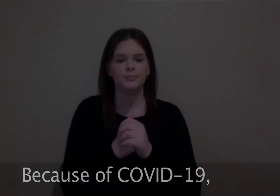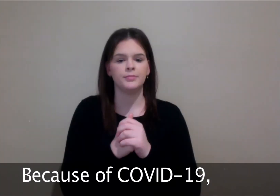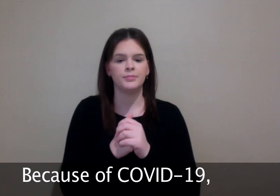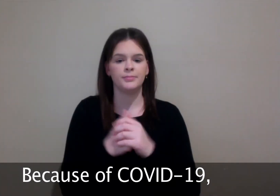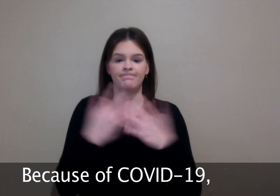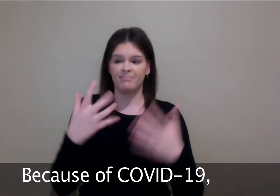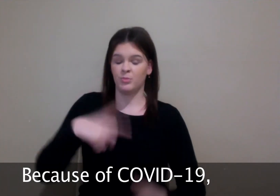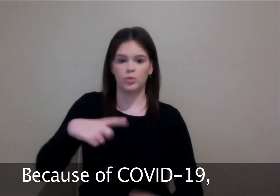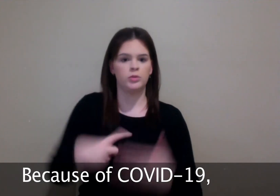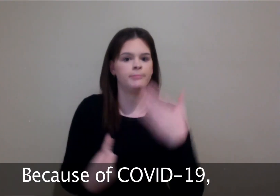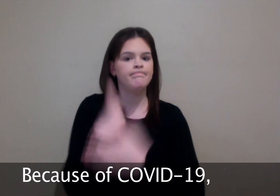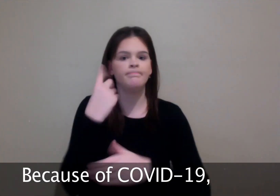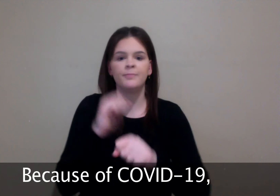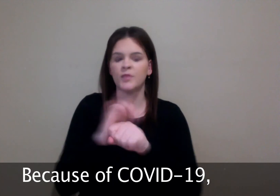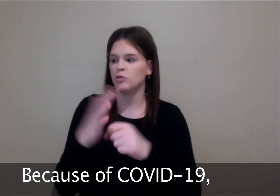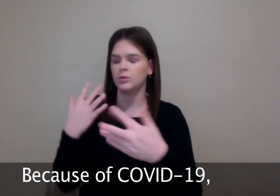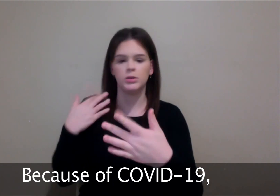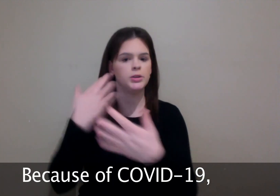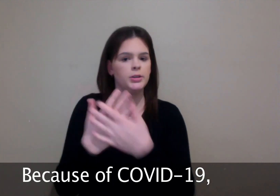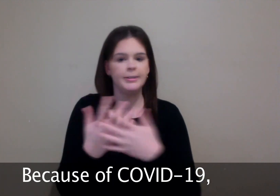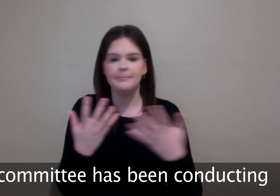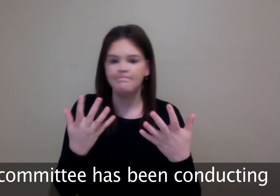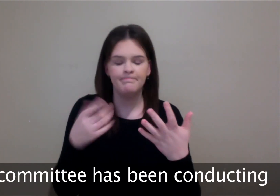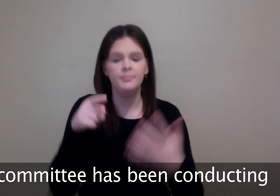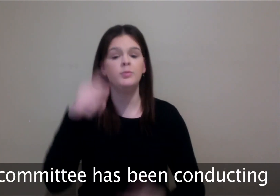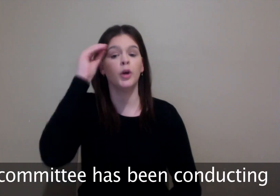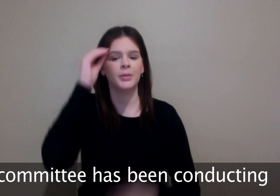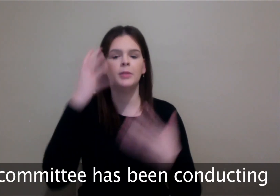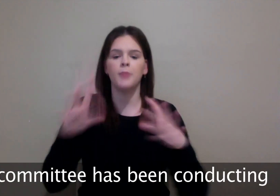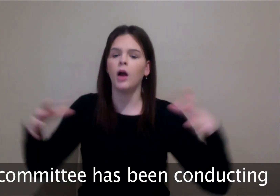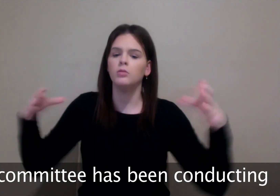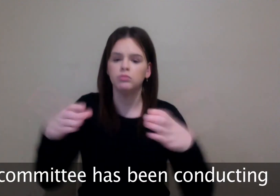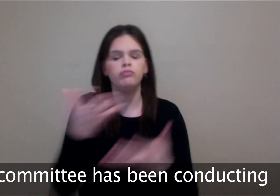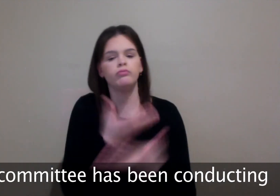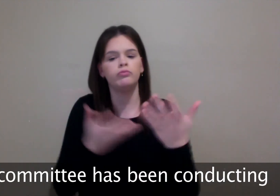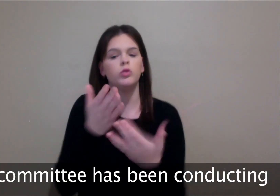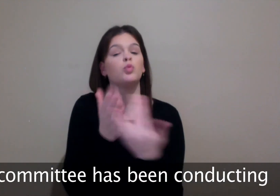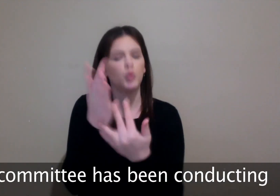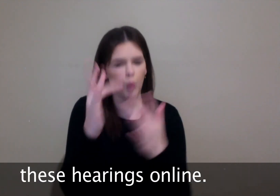Because of COVID-19, the committee has been conducting these hearings online.